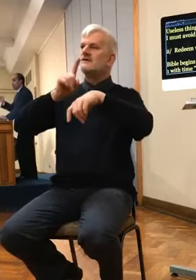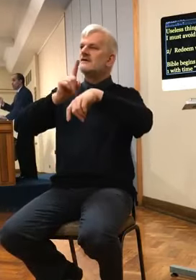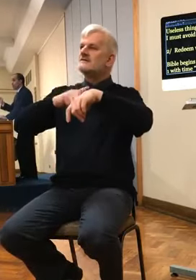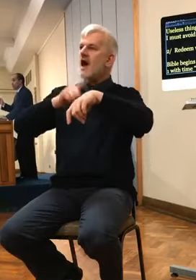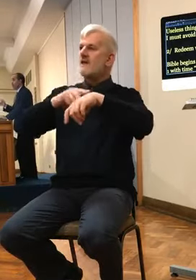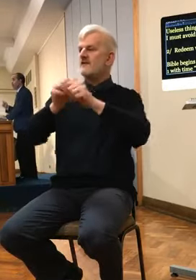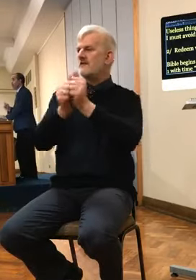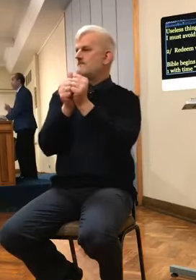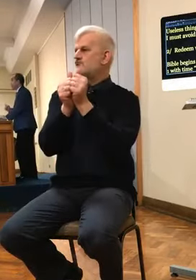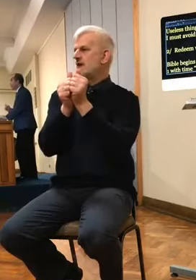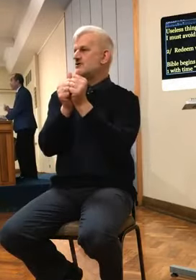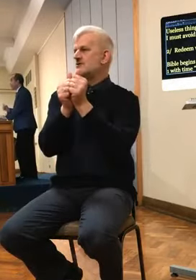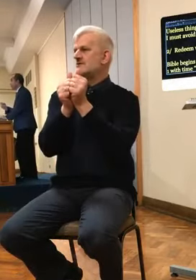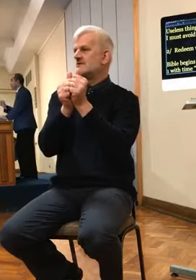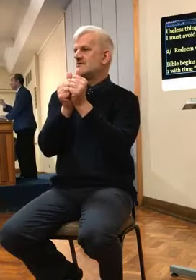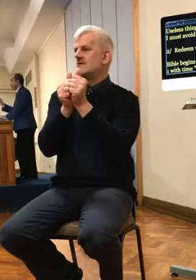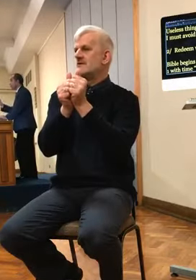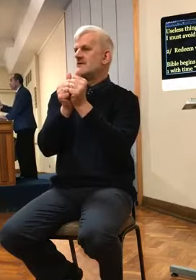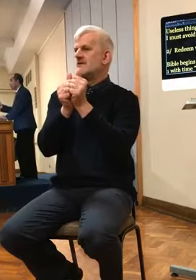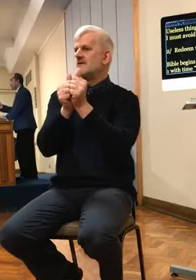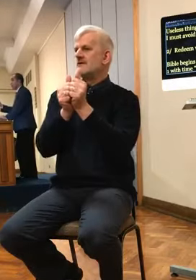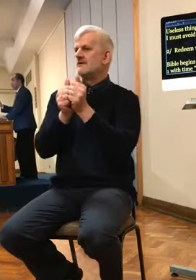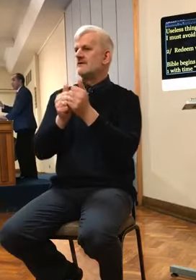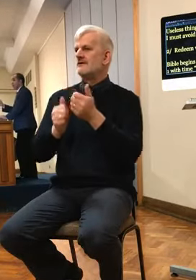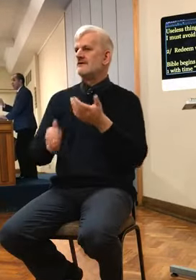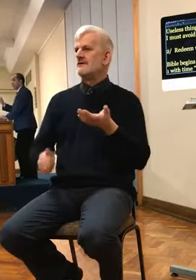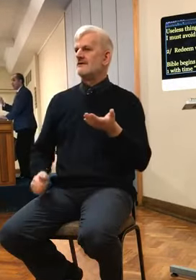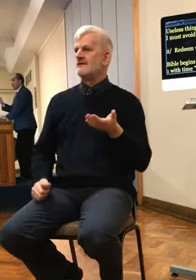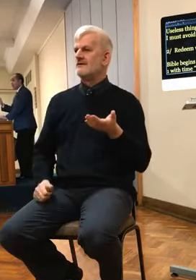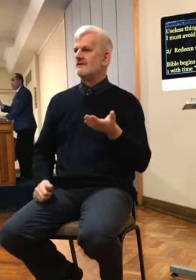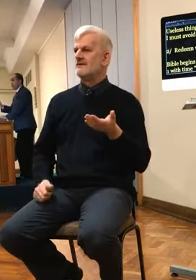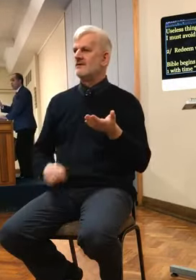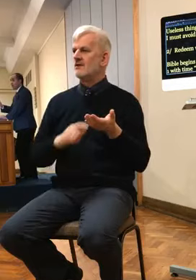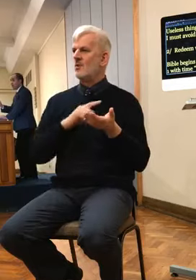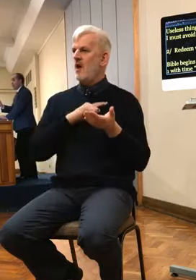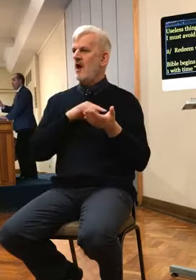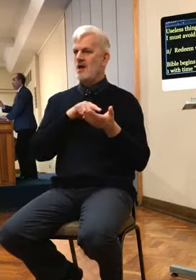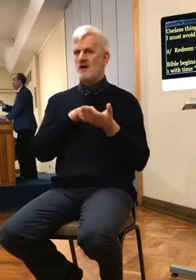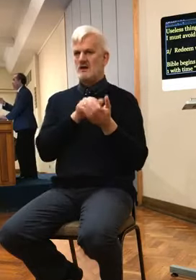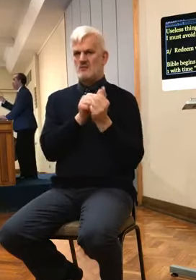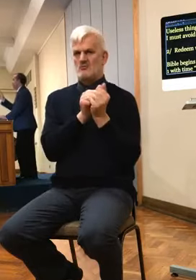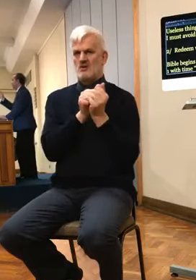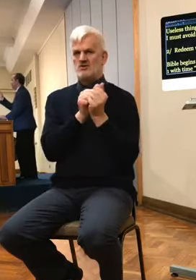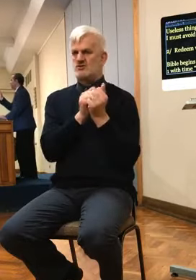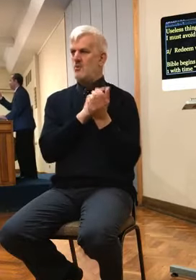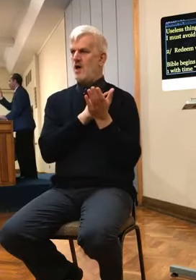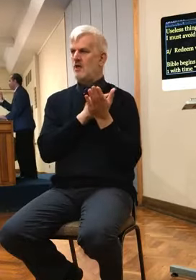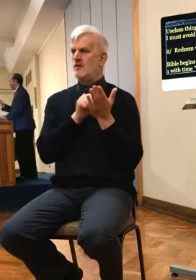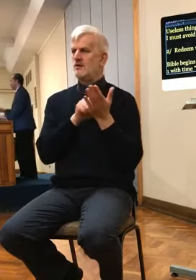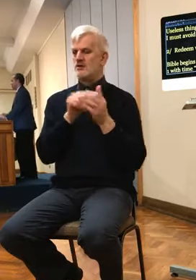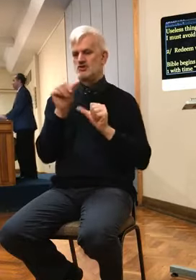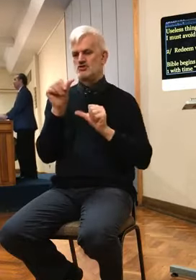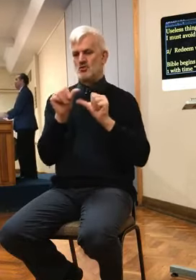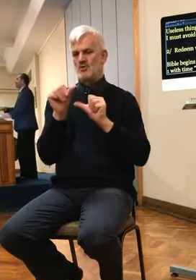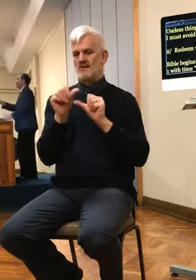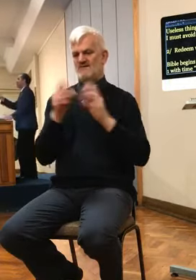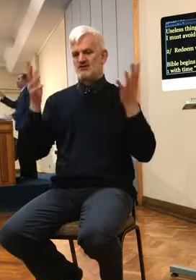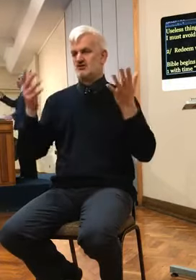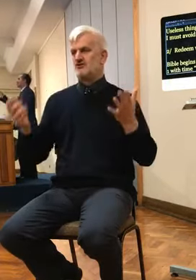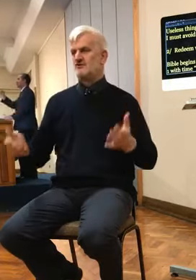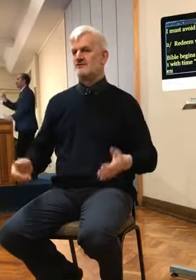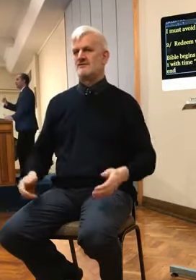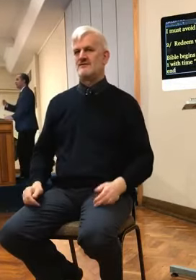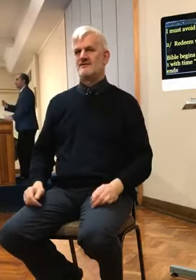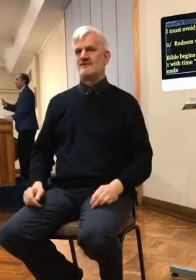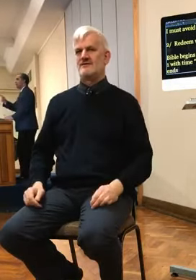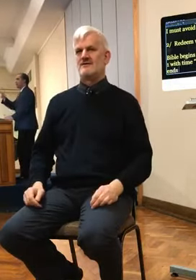Time is precious. You know why time is a raw gold? Why time is a treasure? Because it is short. Even if you